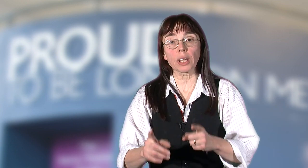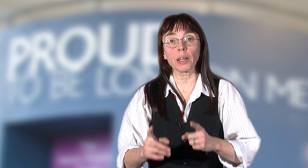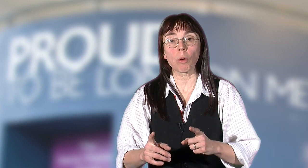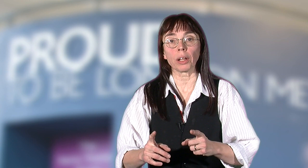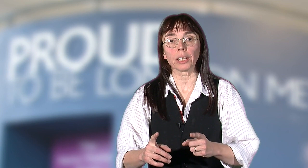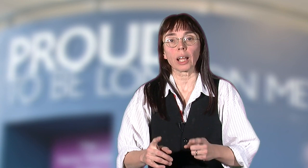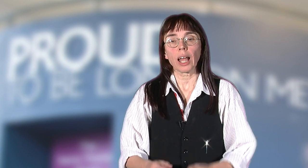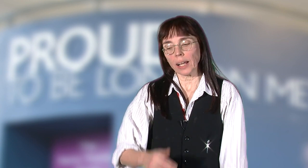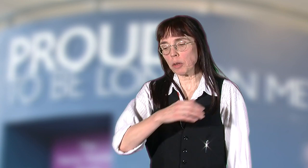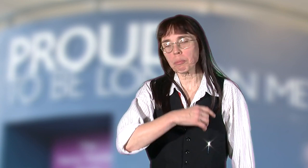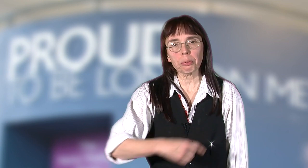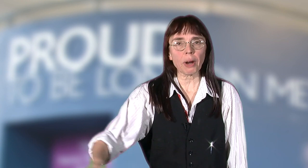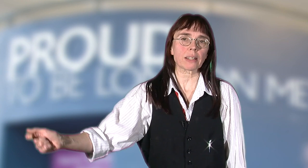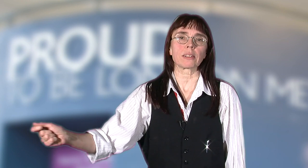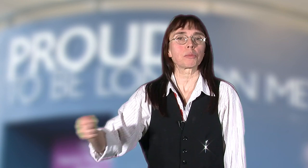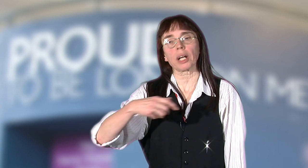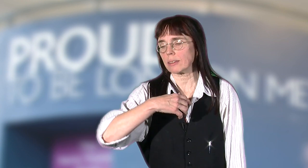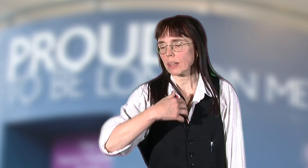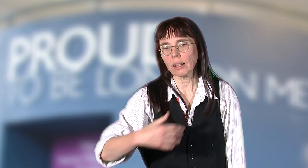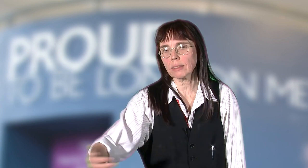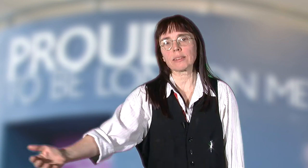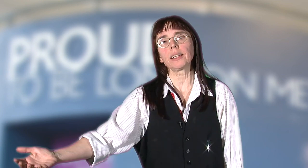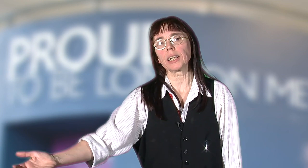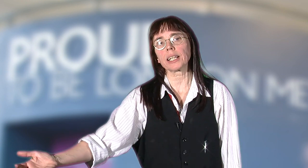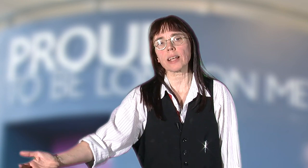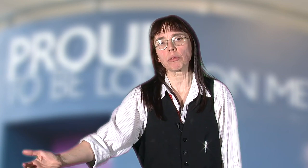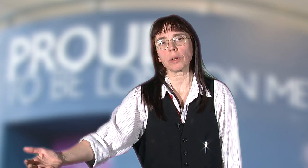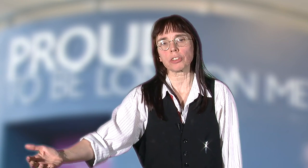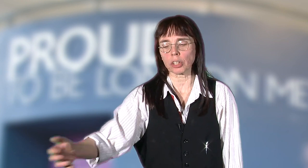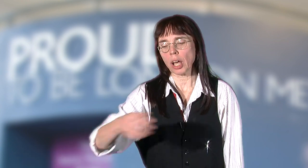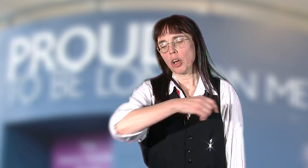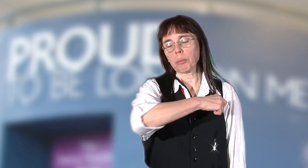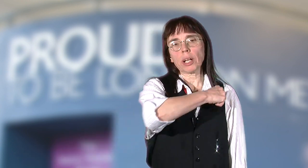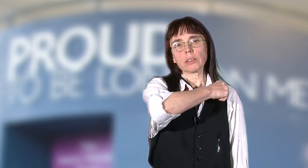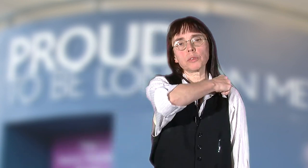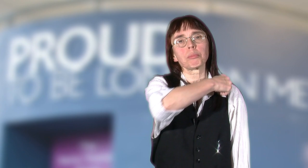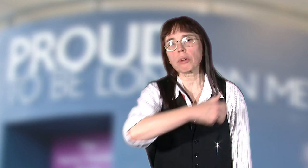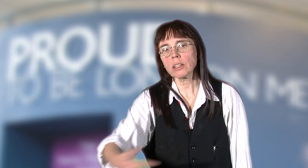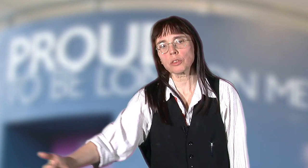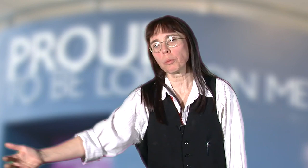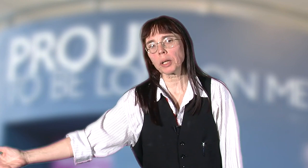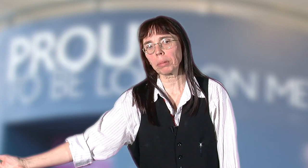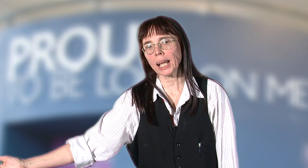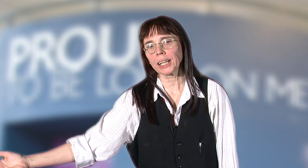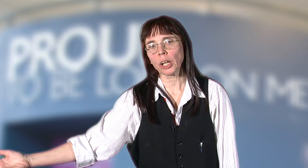day one. And then practice, practice understanding an exam question. Practice brainstorming and planning an